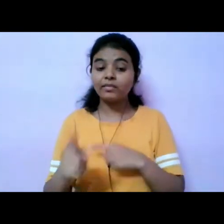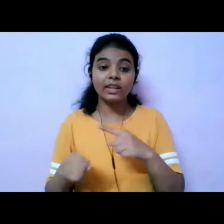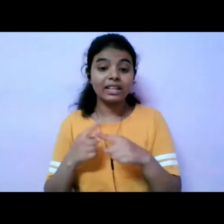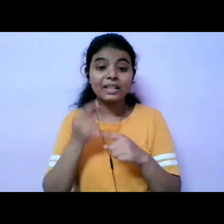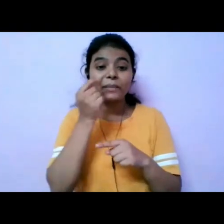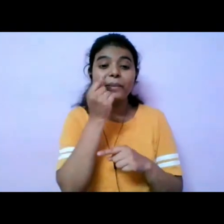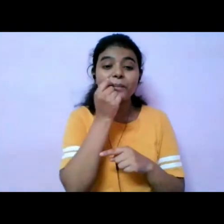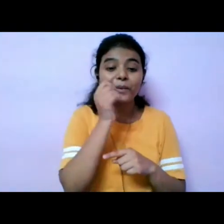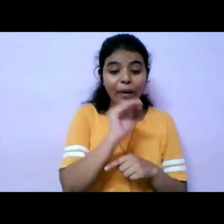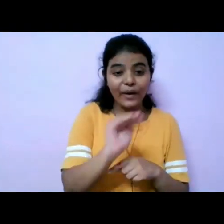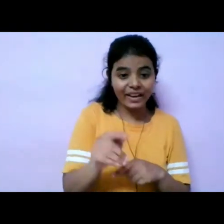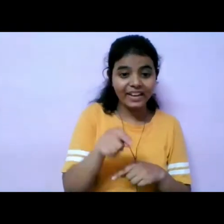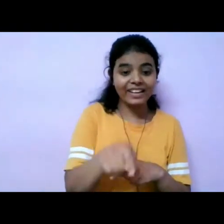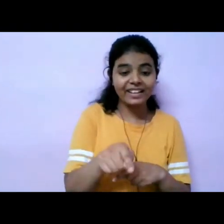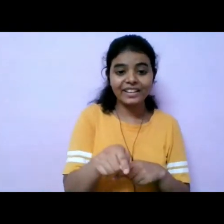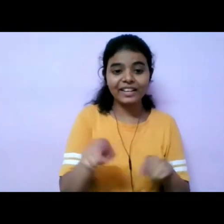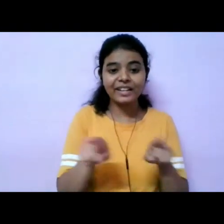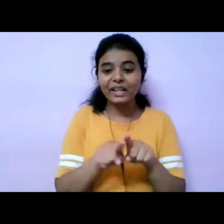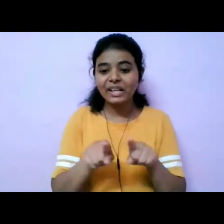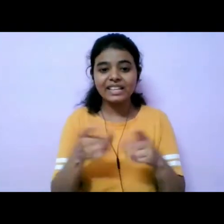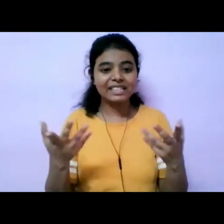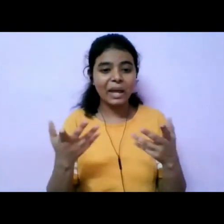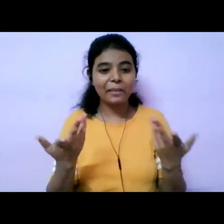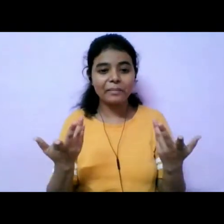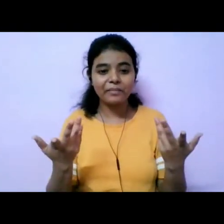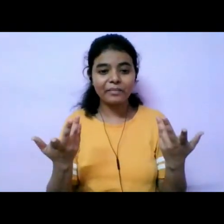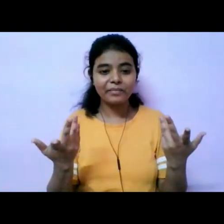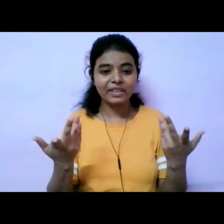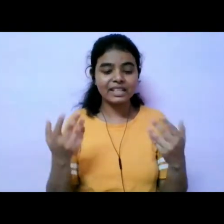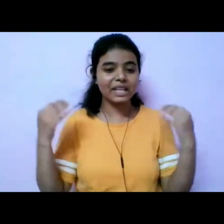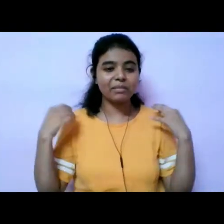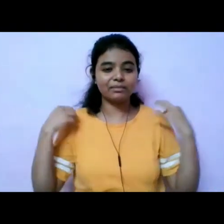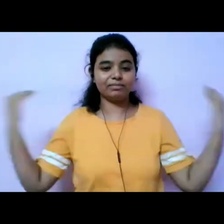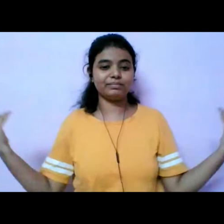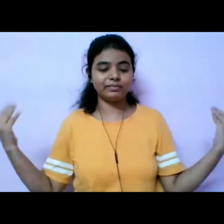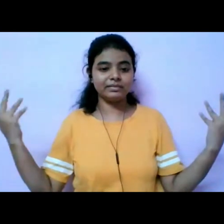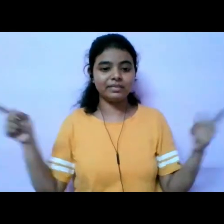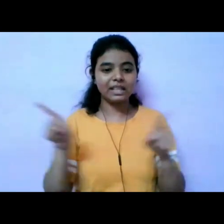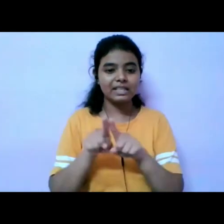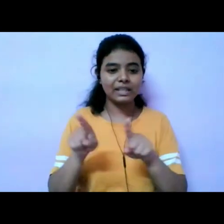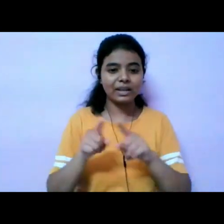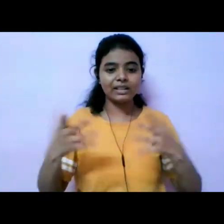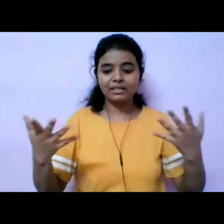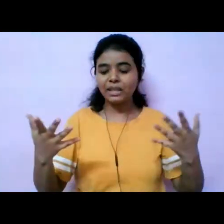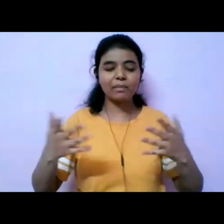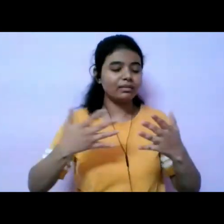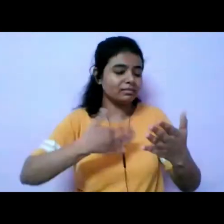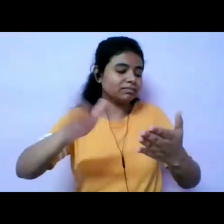boy who was dressed like latter-day Elvis Presley also sang his heart out.